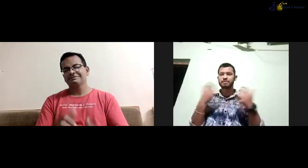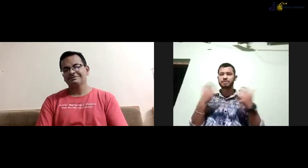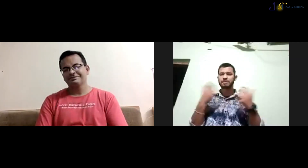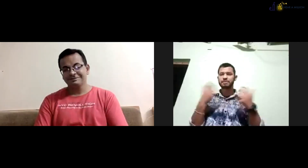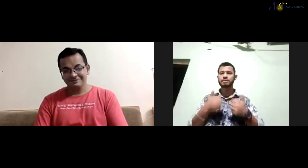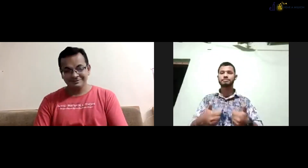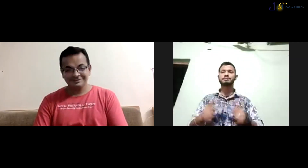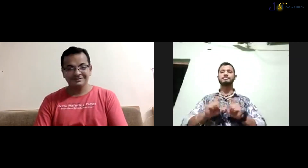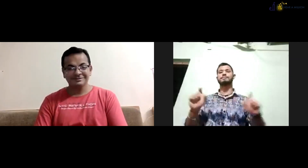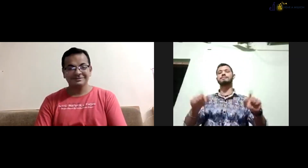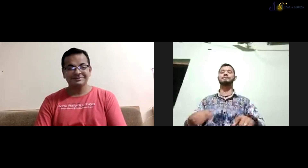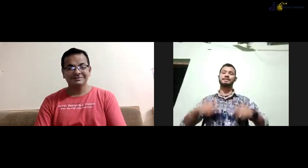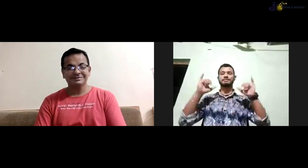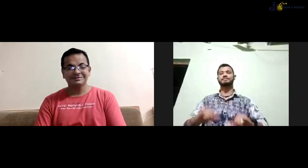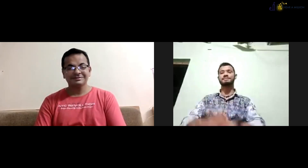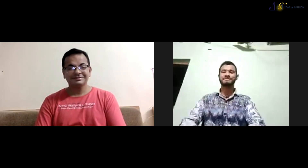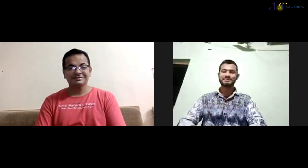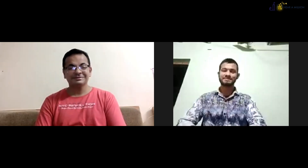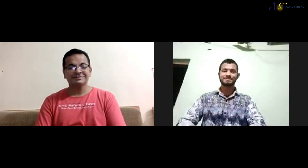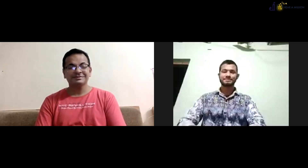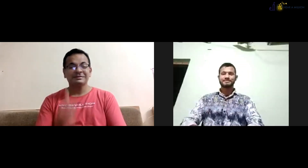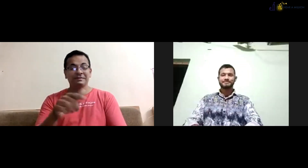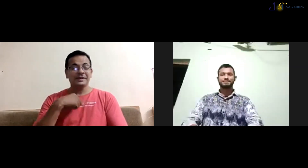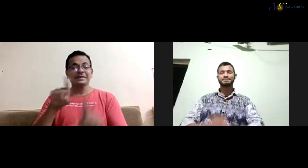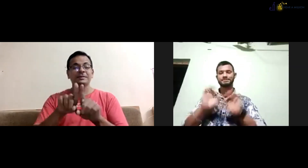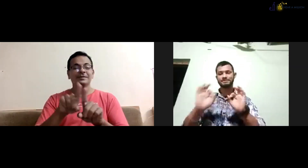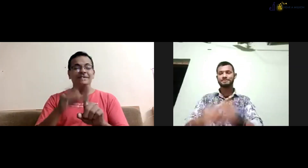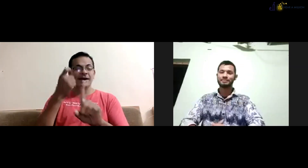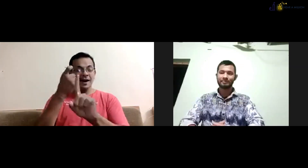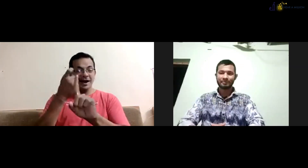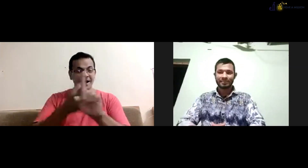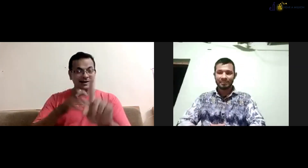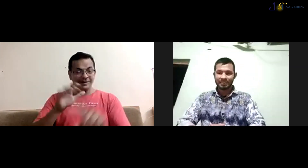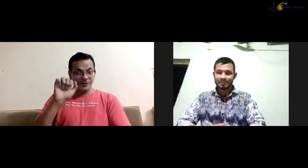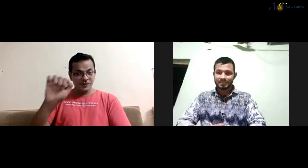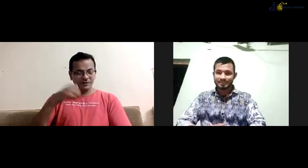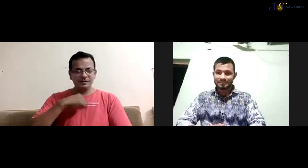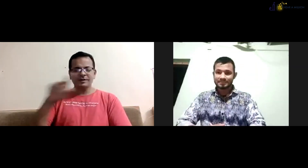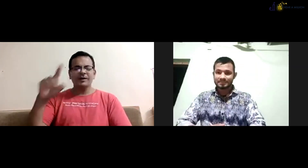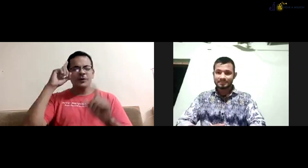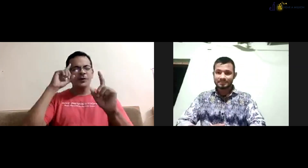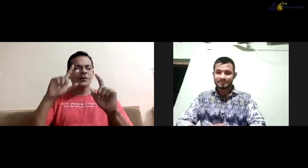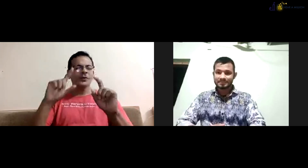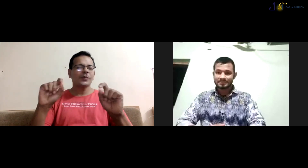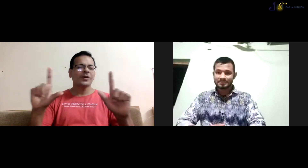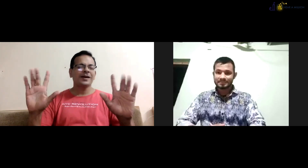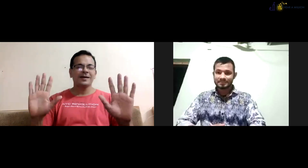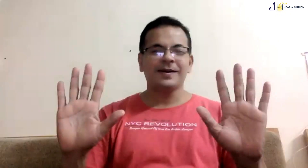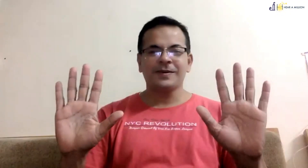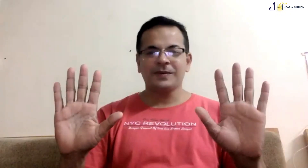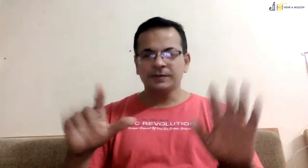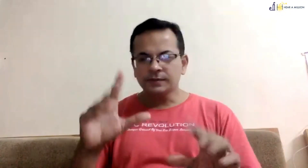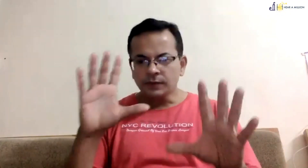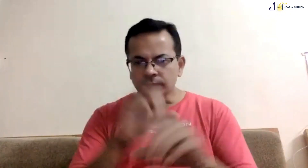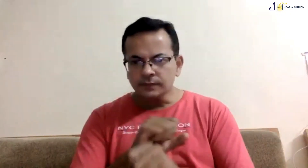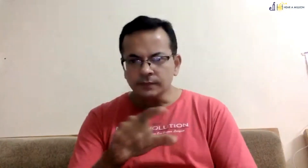fine. So that's why I thought I will stay here in India. Okay. Right. You in Kerala, you know, it's a